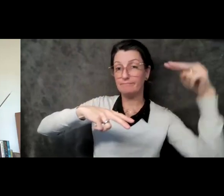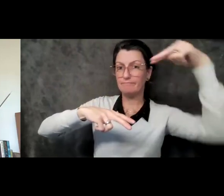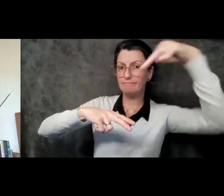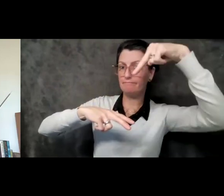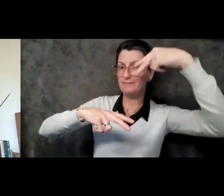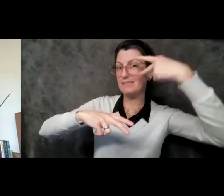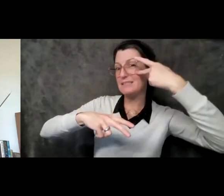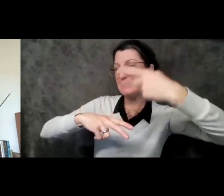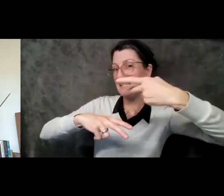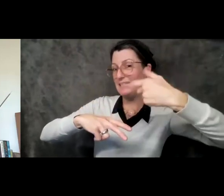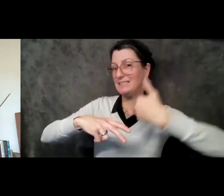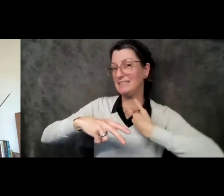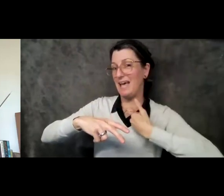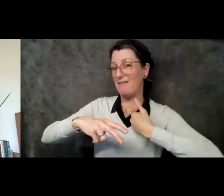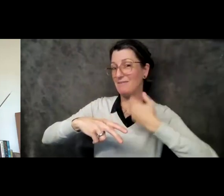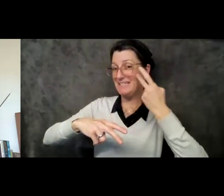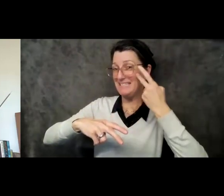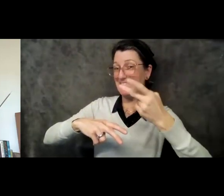So this was a piece,